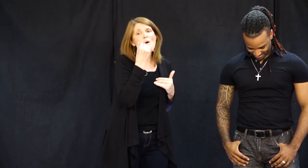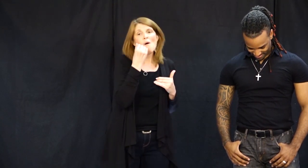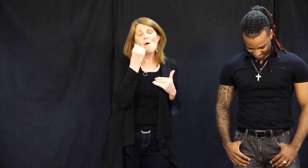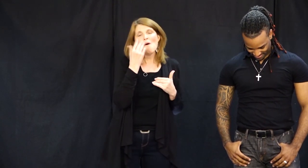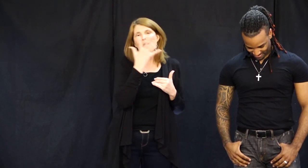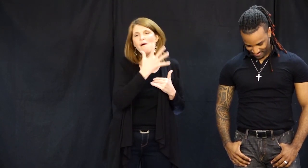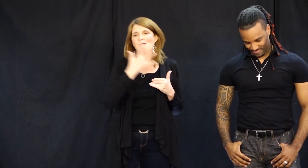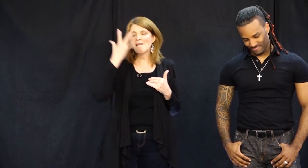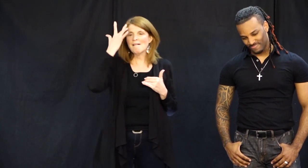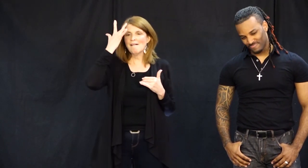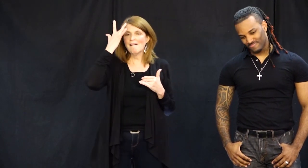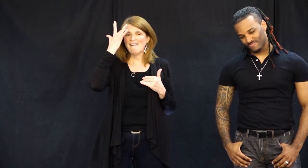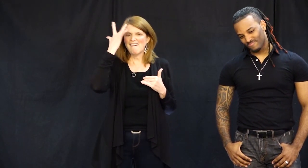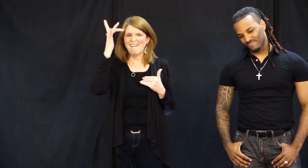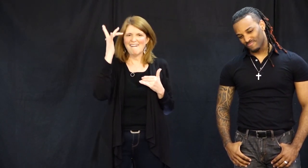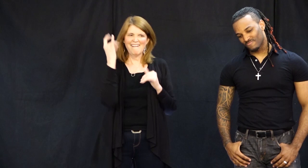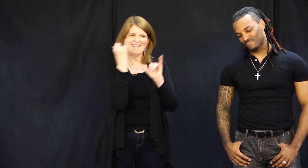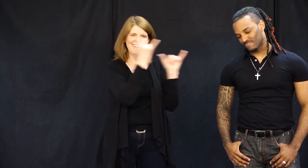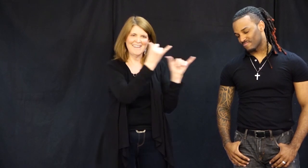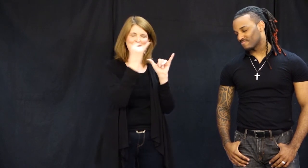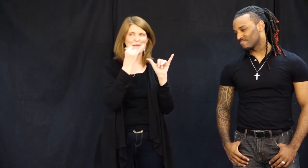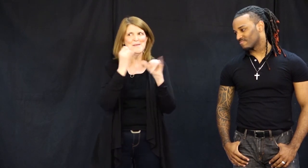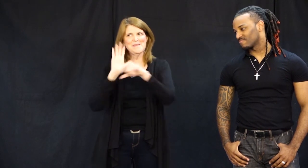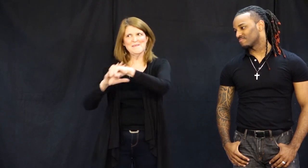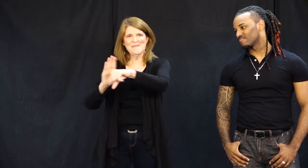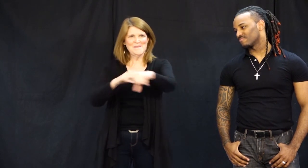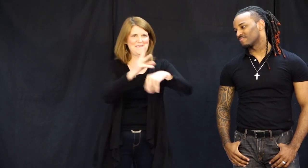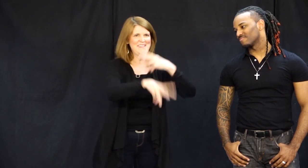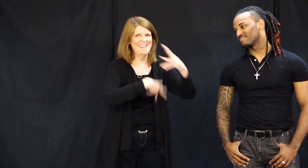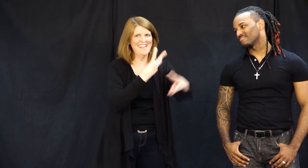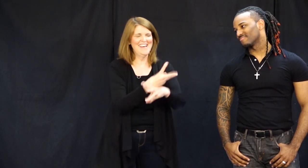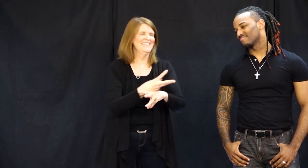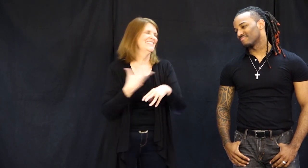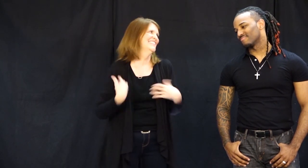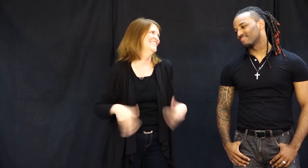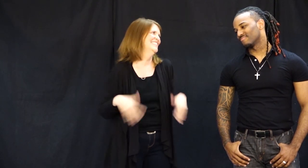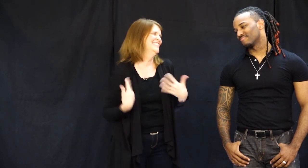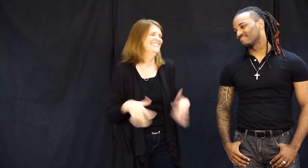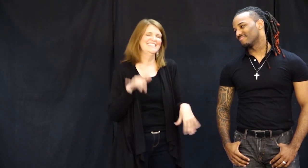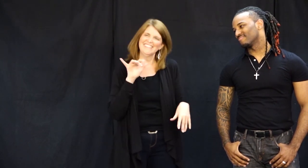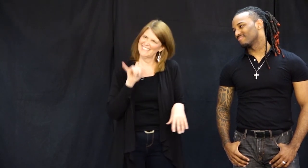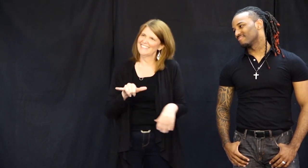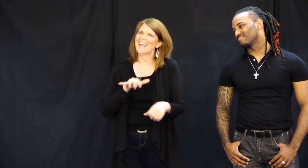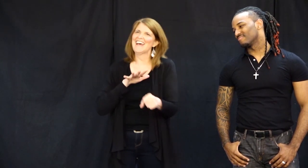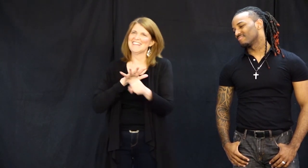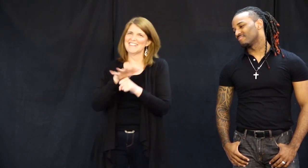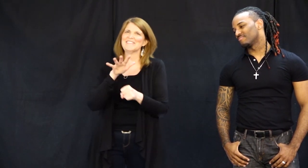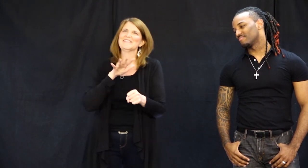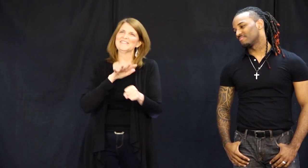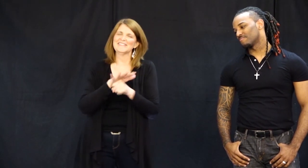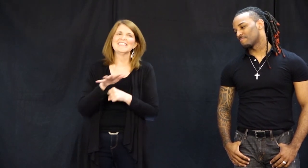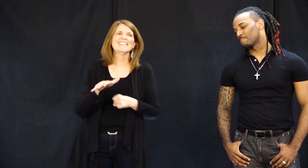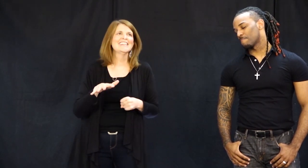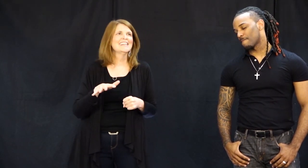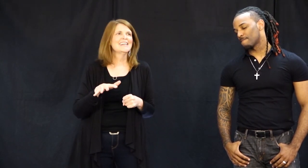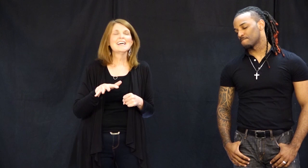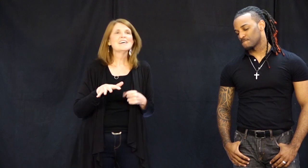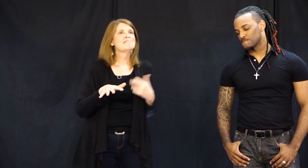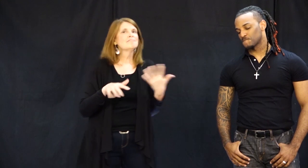your mind, look outward, that would be enough. I don't pretend to